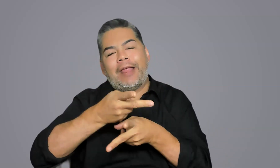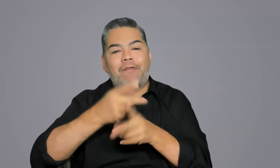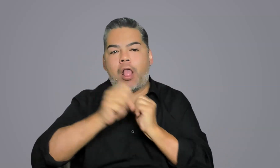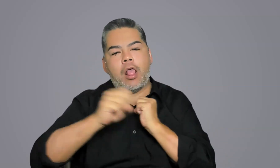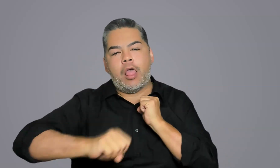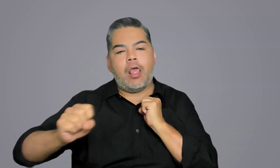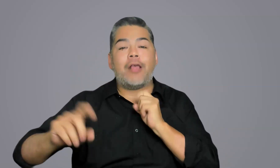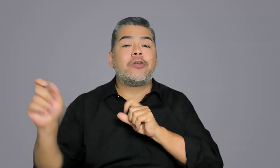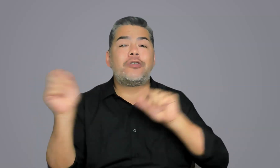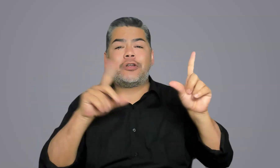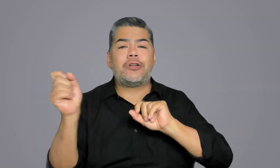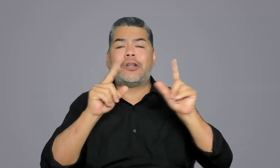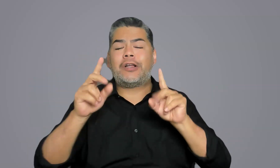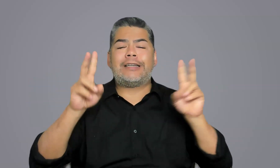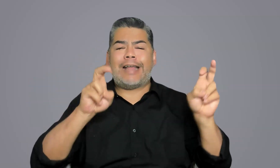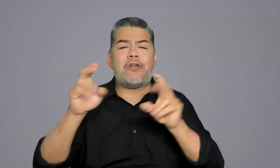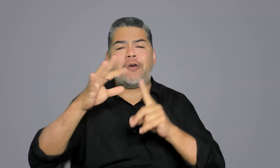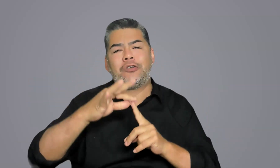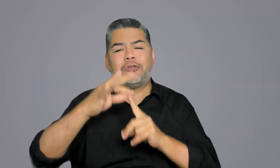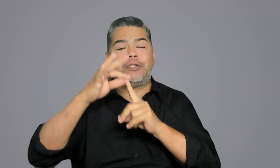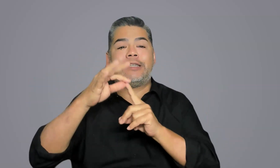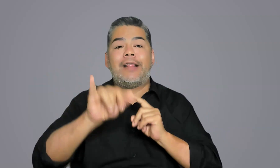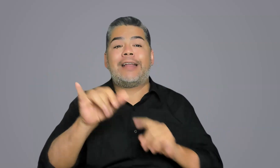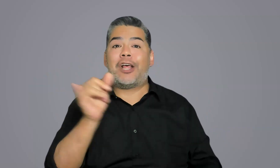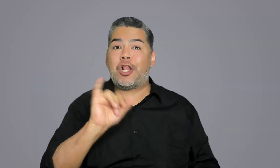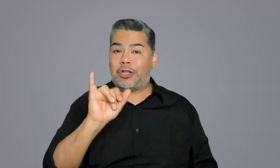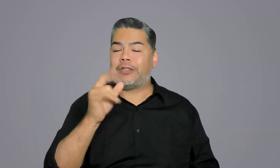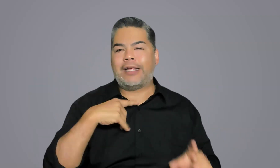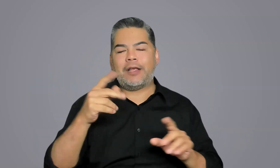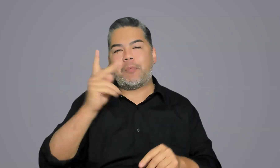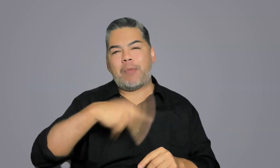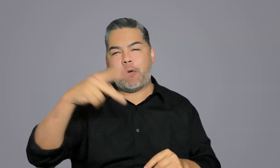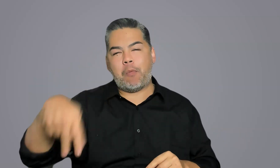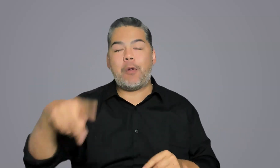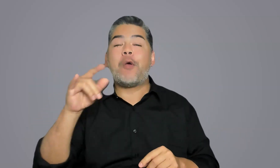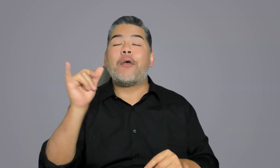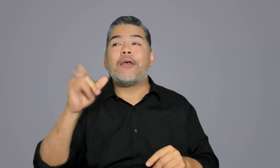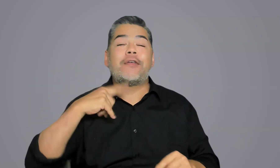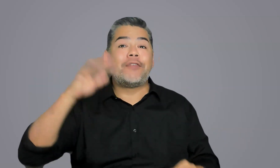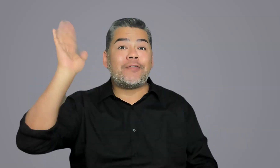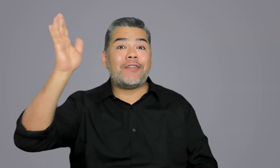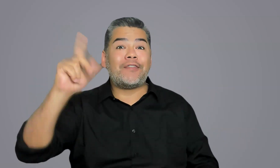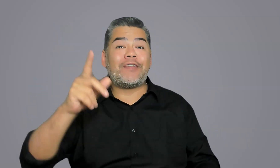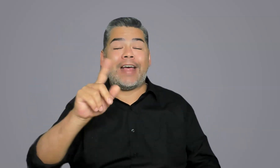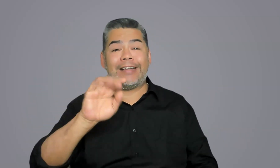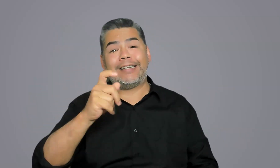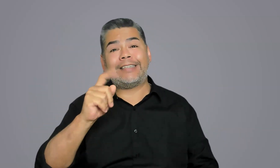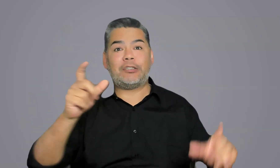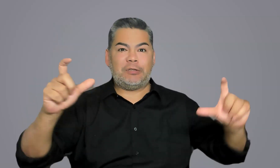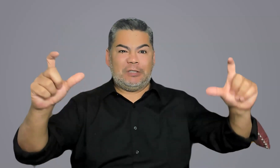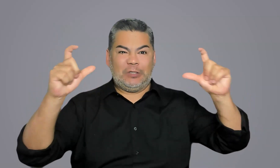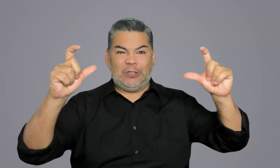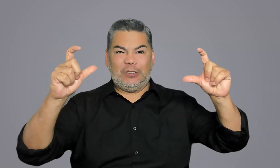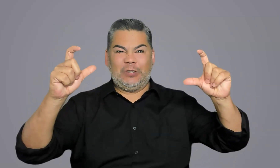quite specific to PowerPoint in some ways because if you're presenting this information, the text has got to be big and you've got to make sure that